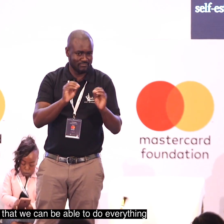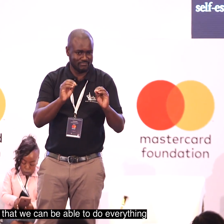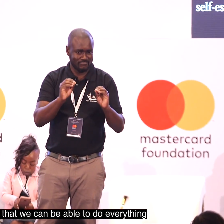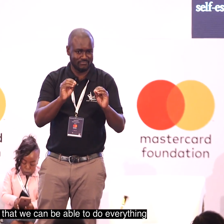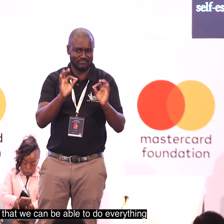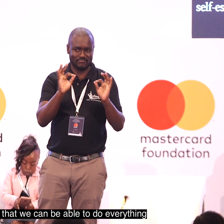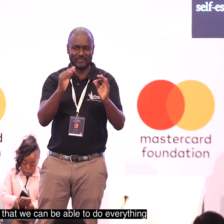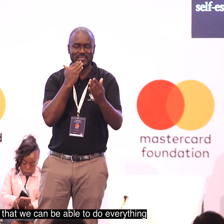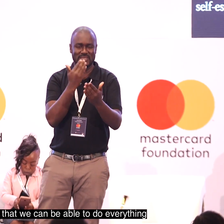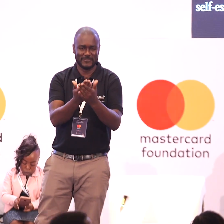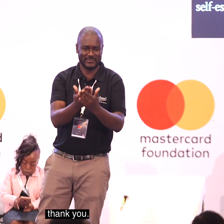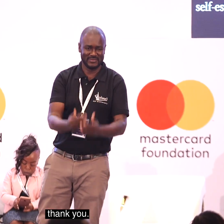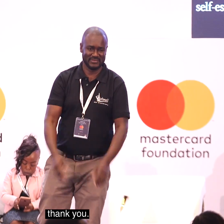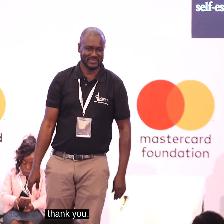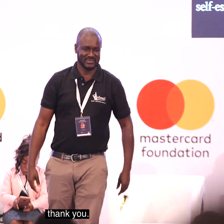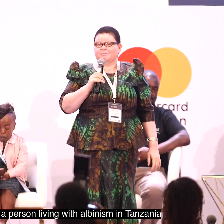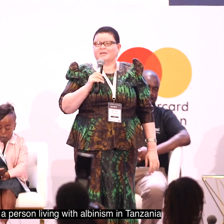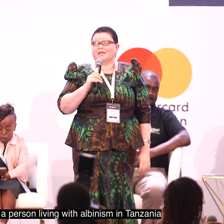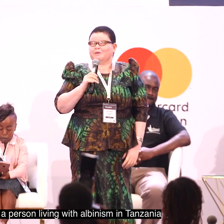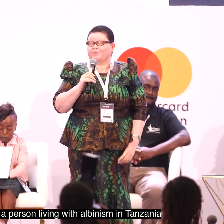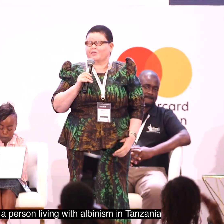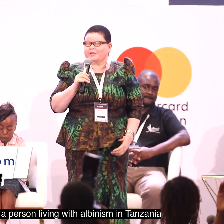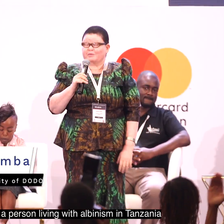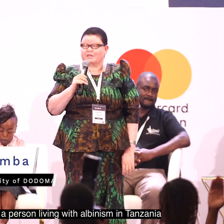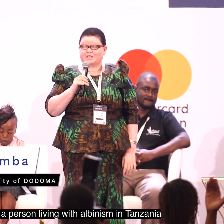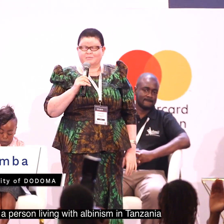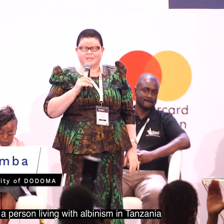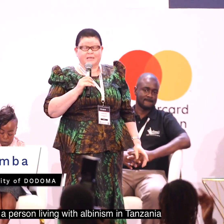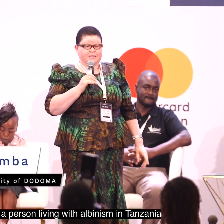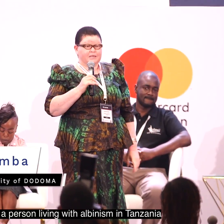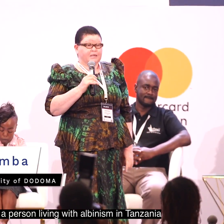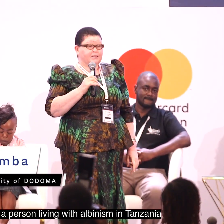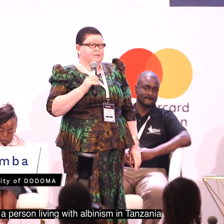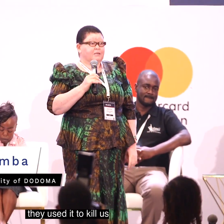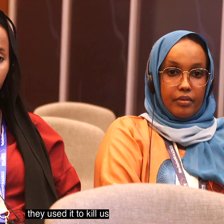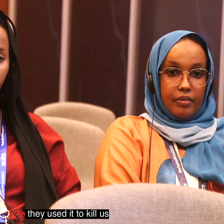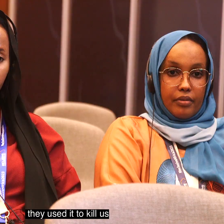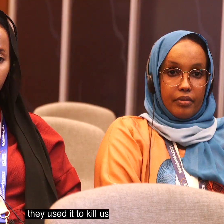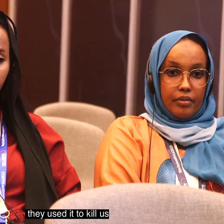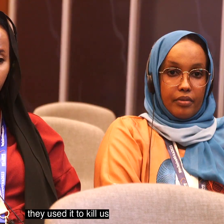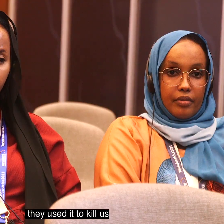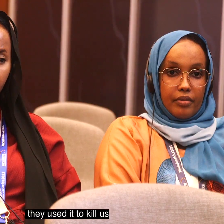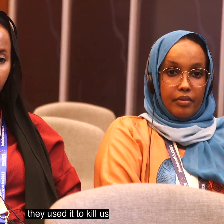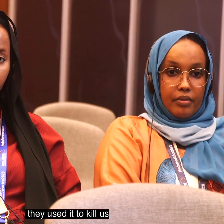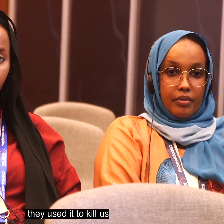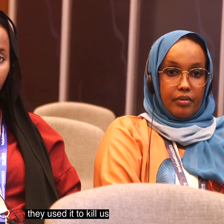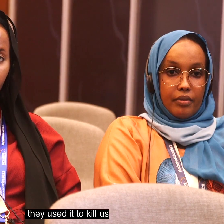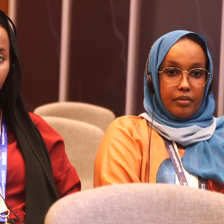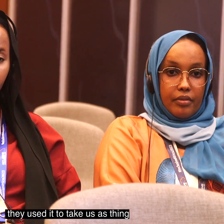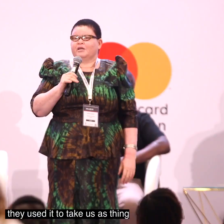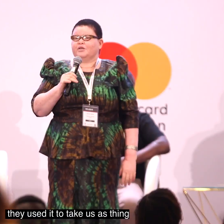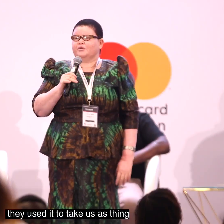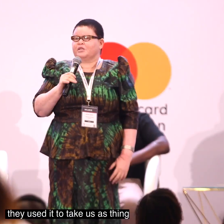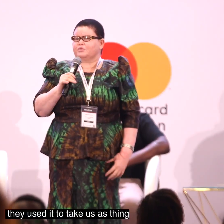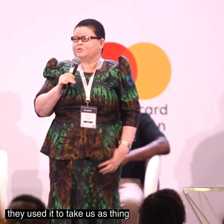do everything. Thank you. Being a people with albinism in Tanzania, they used it to kill us. They used it to